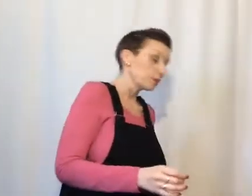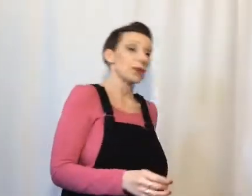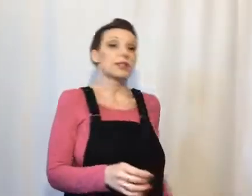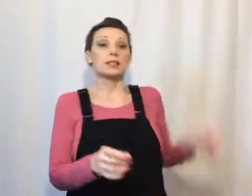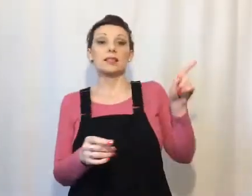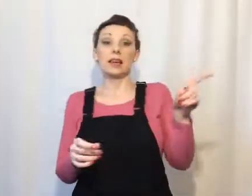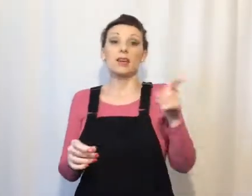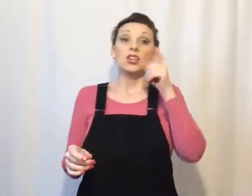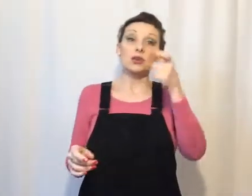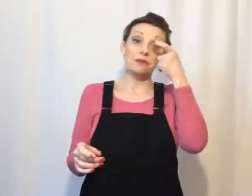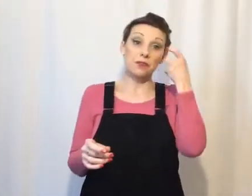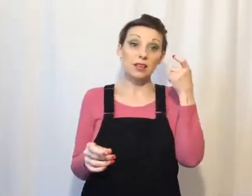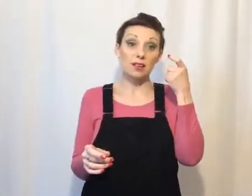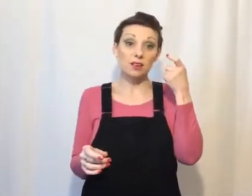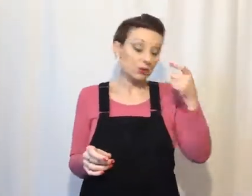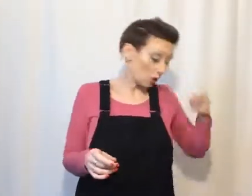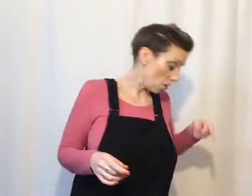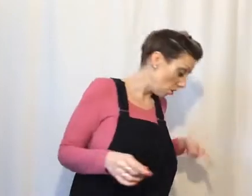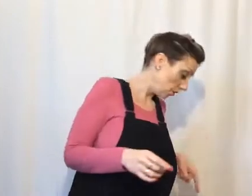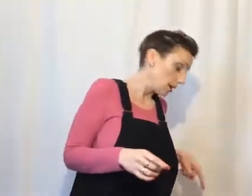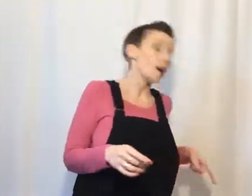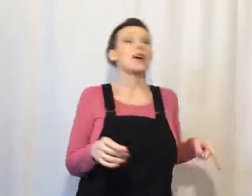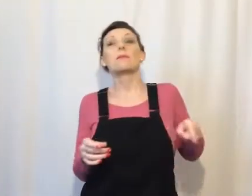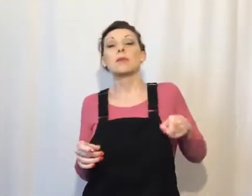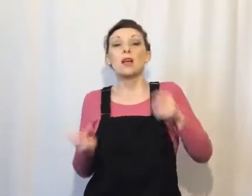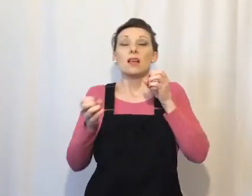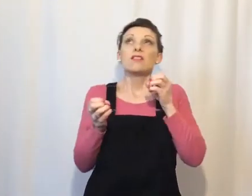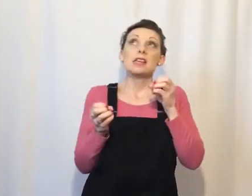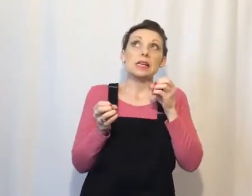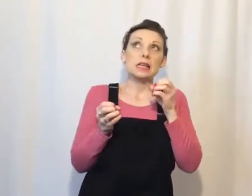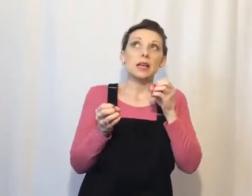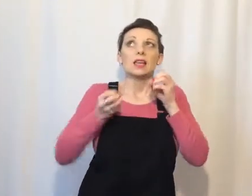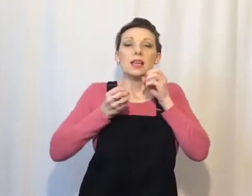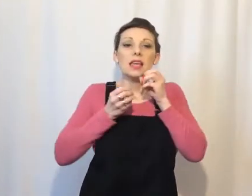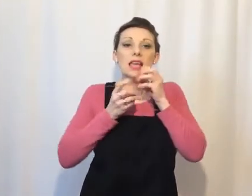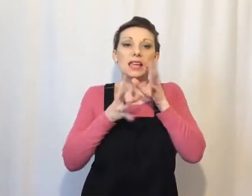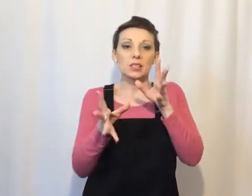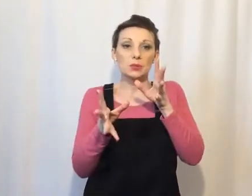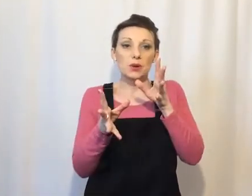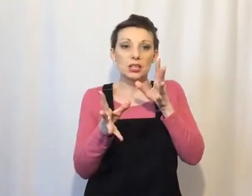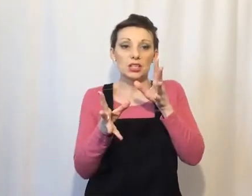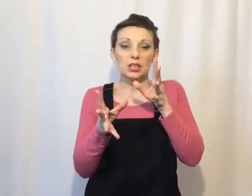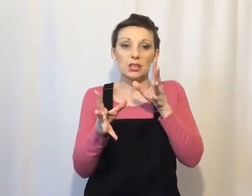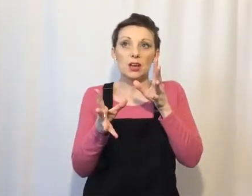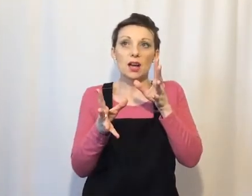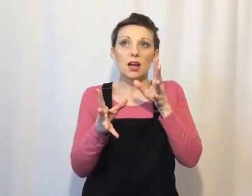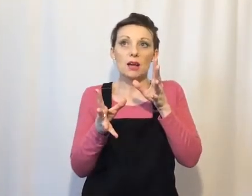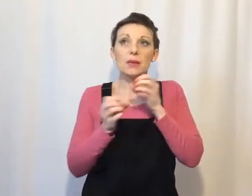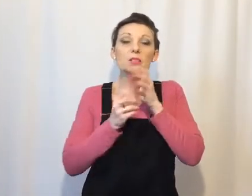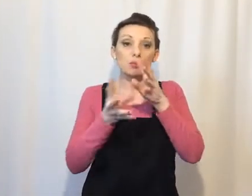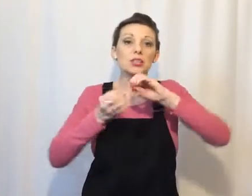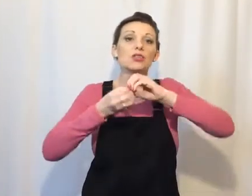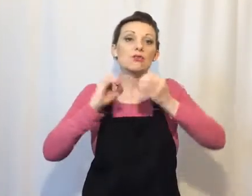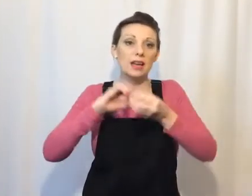But yeah, you can find those on the Inspiration